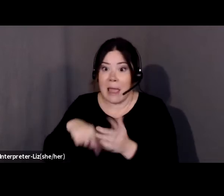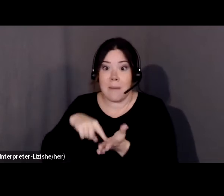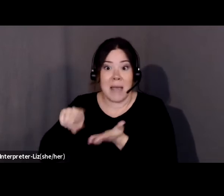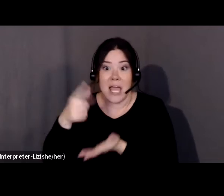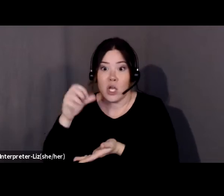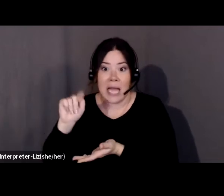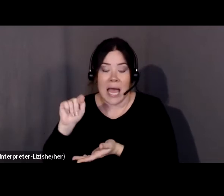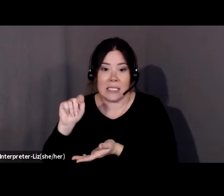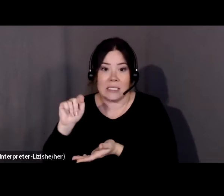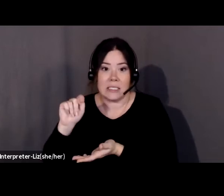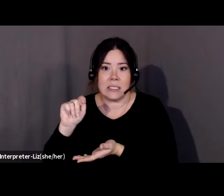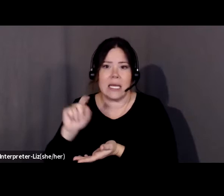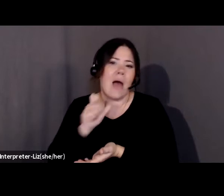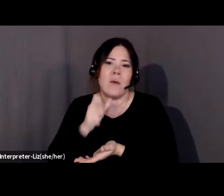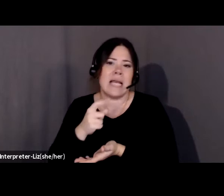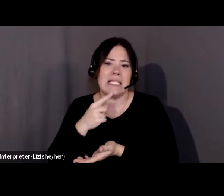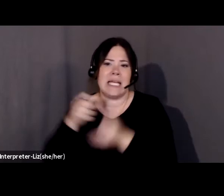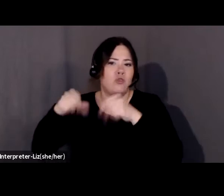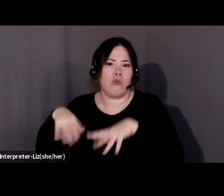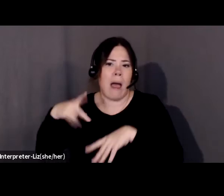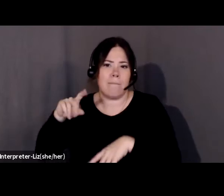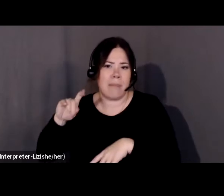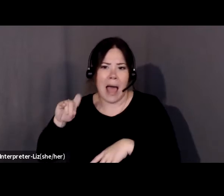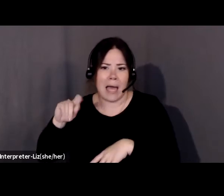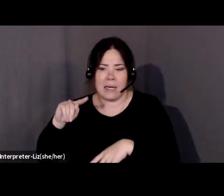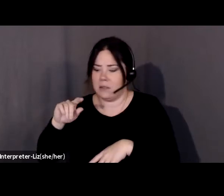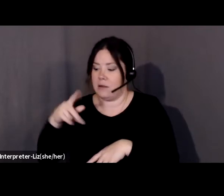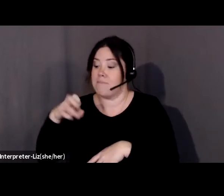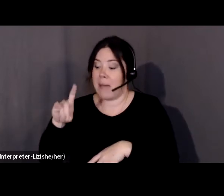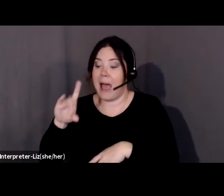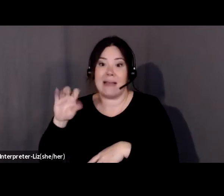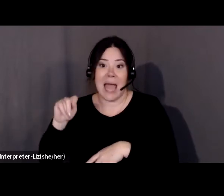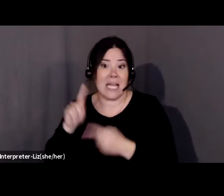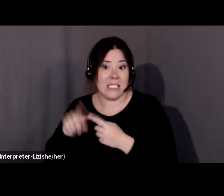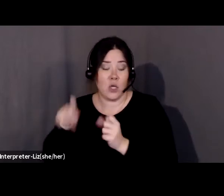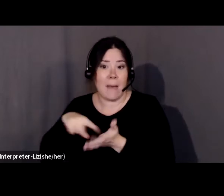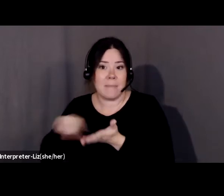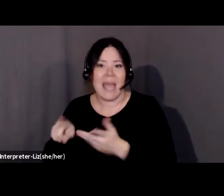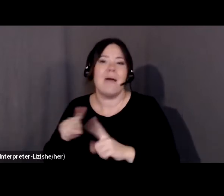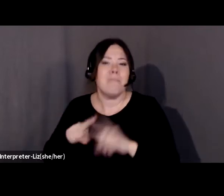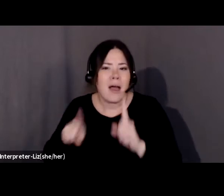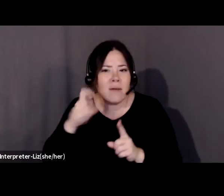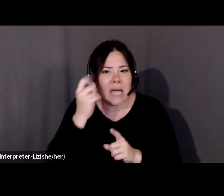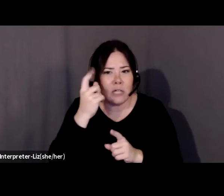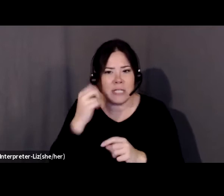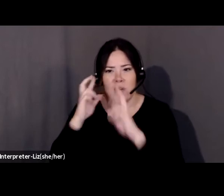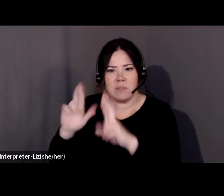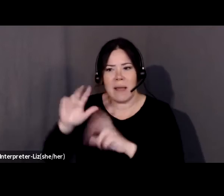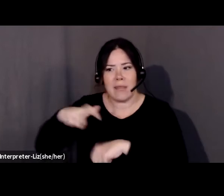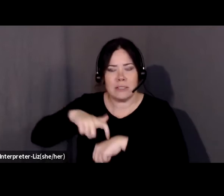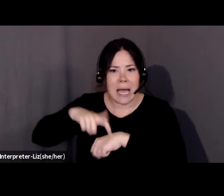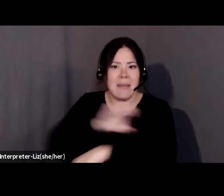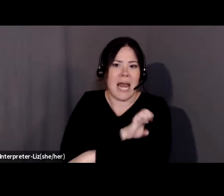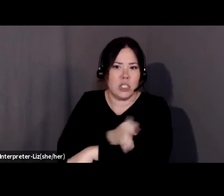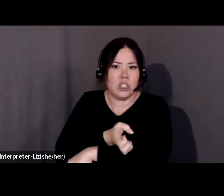say don't do a podcast until you can. But you also really just want to be respectful of people's time and energy that they're putting into